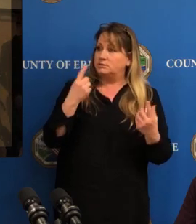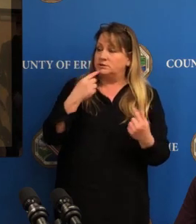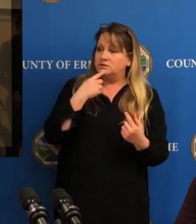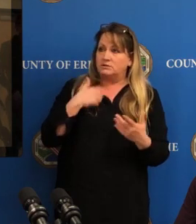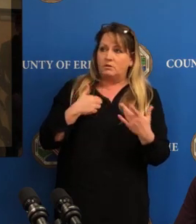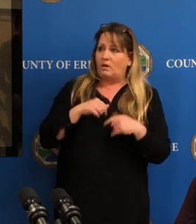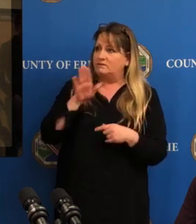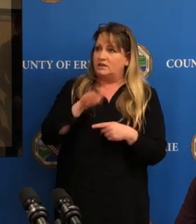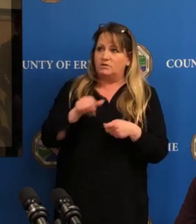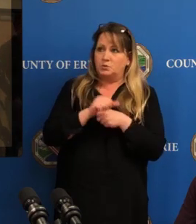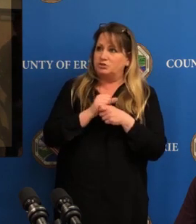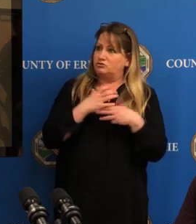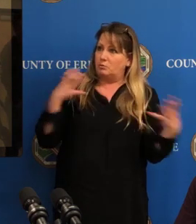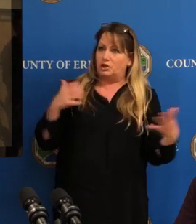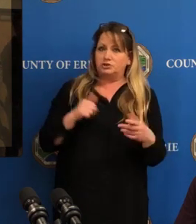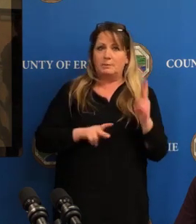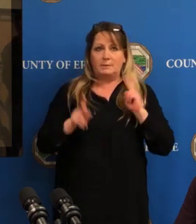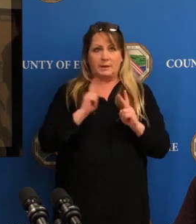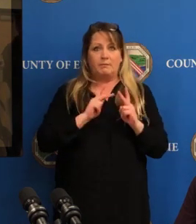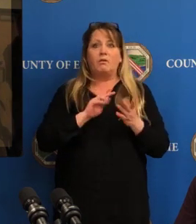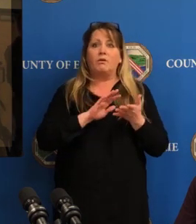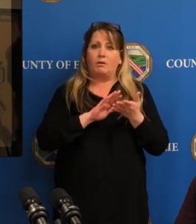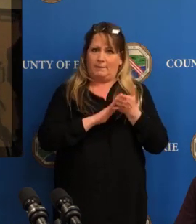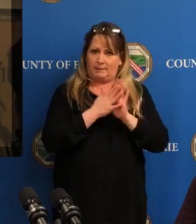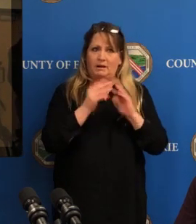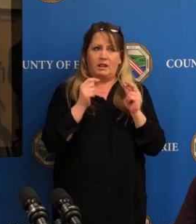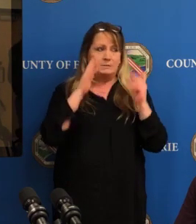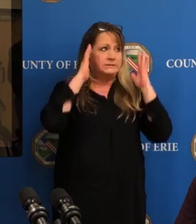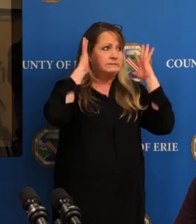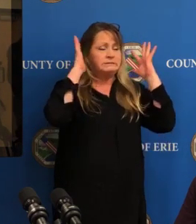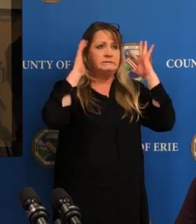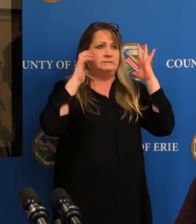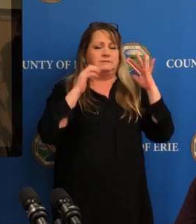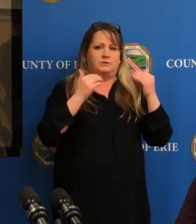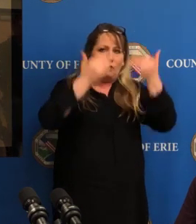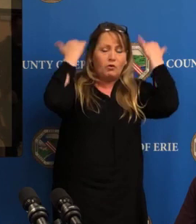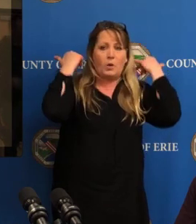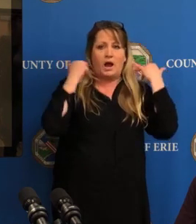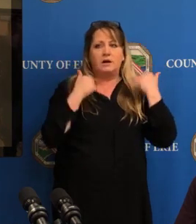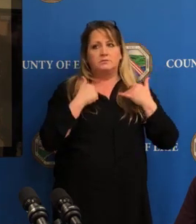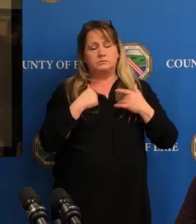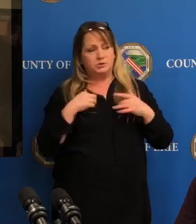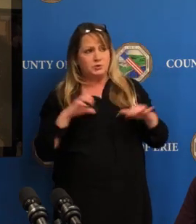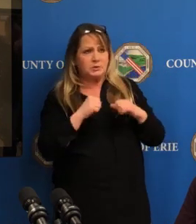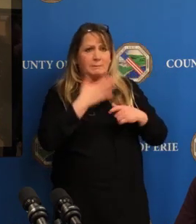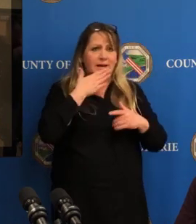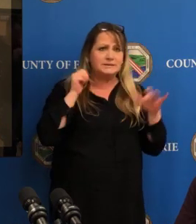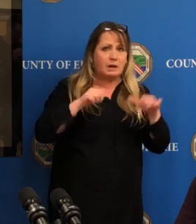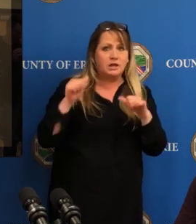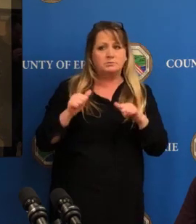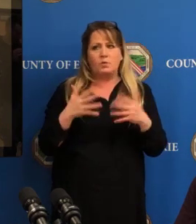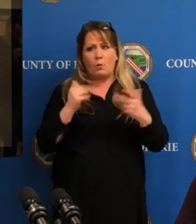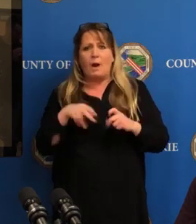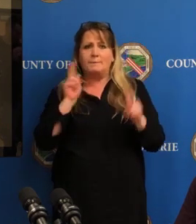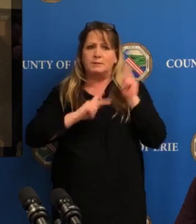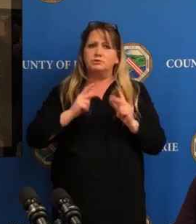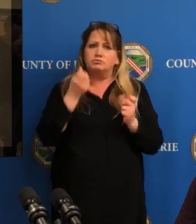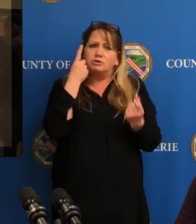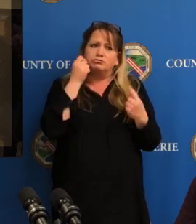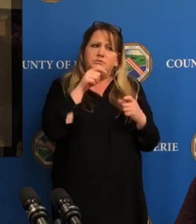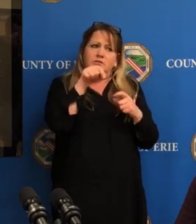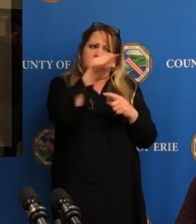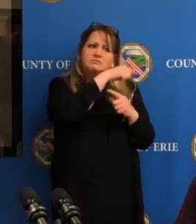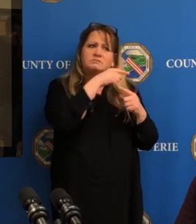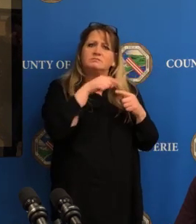life. People are getting a little frazzled. We're doing the best that we can, and I think that's the response that we want people to understand, is they are doing the best that they